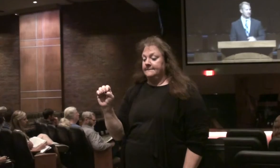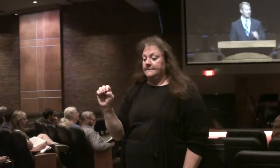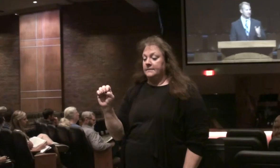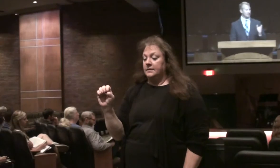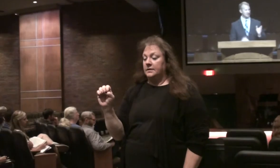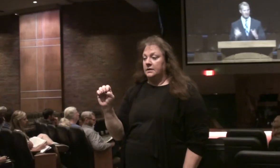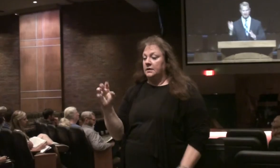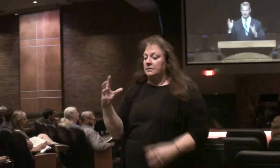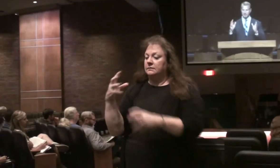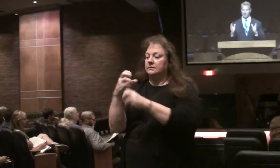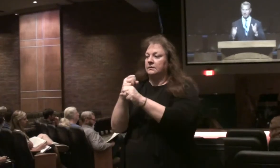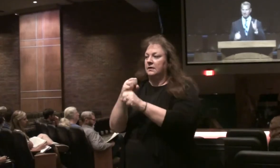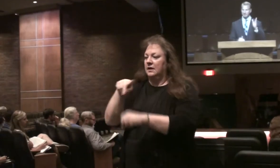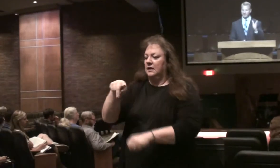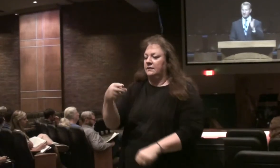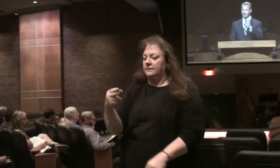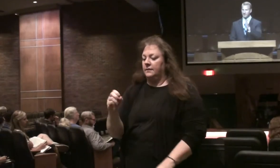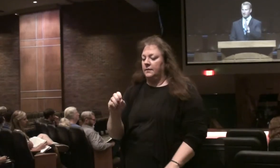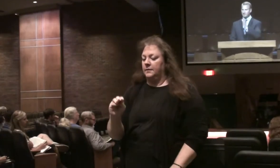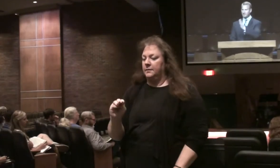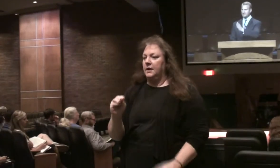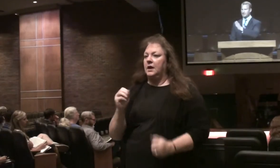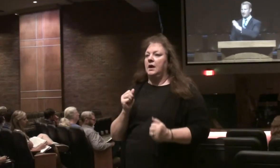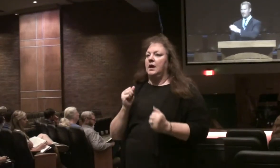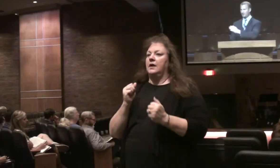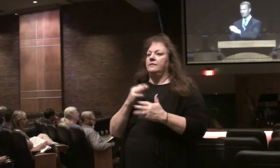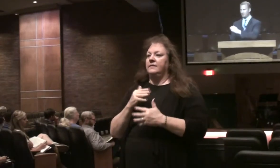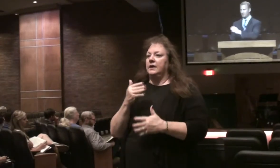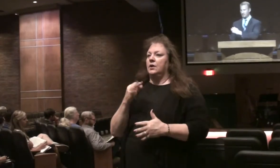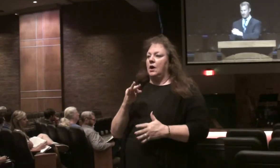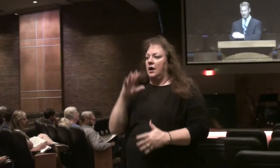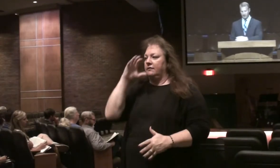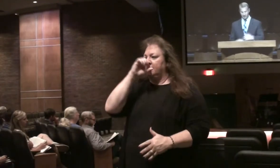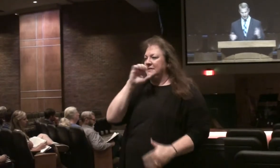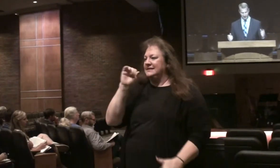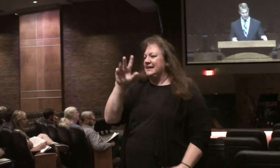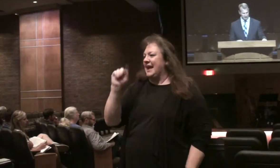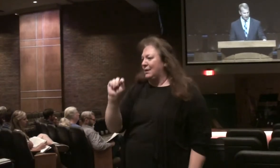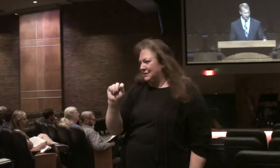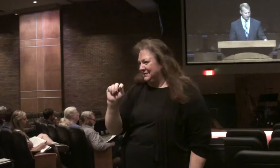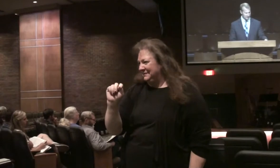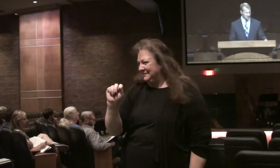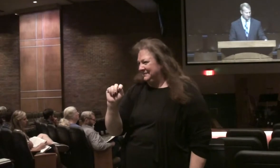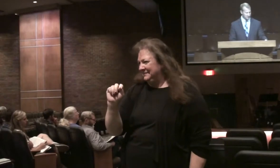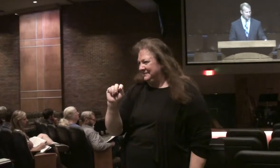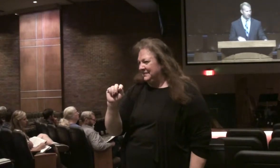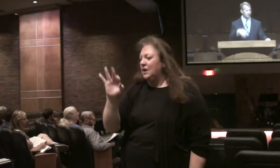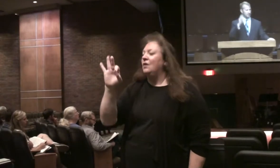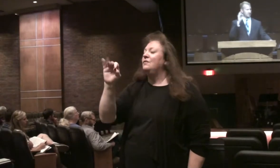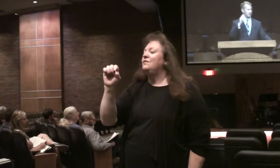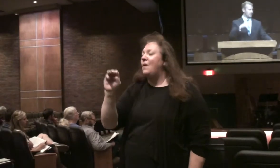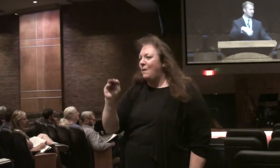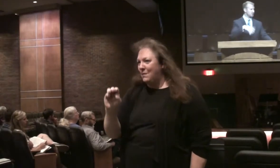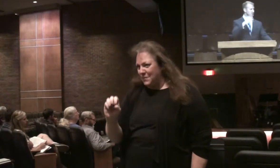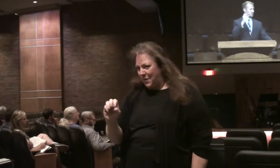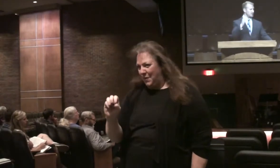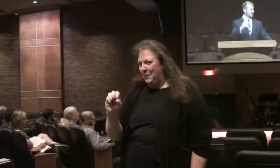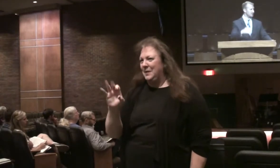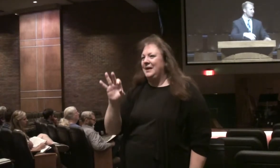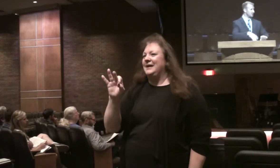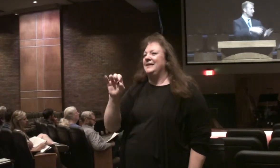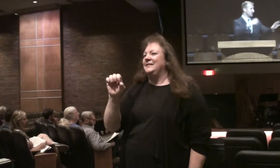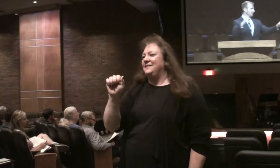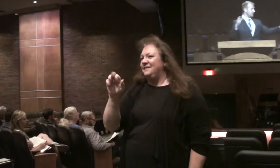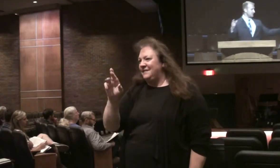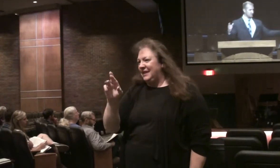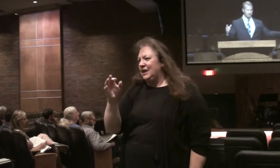The acronym, they use it on social media, fear of missing out. And apparently, especially young people get on social media